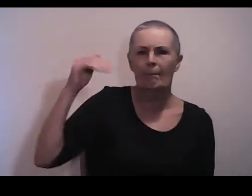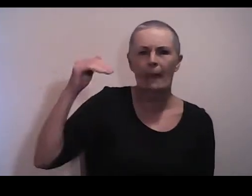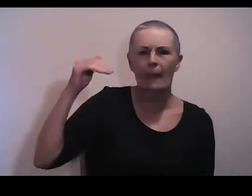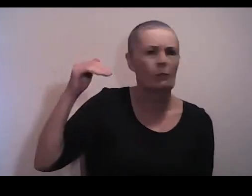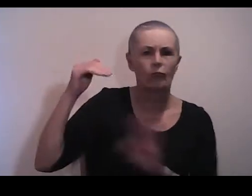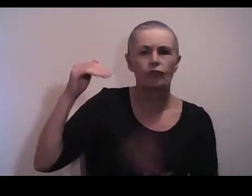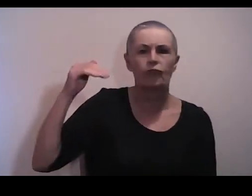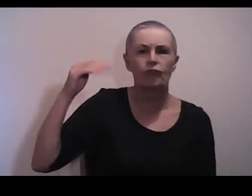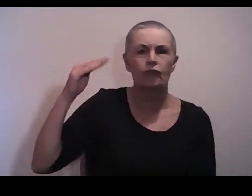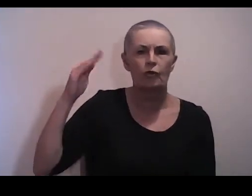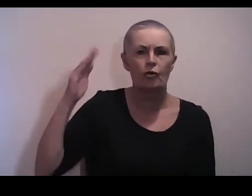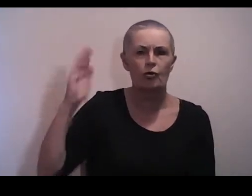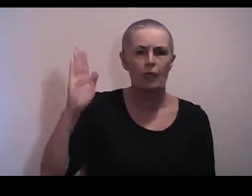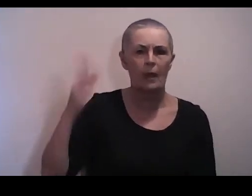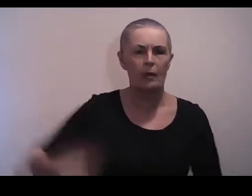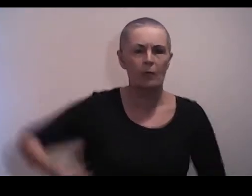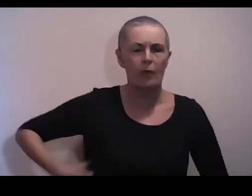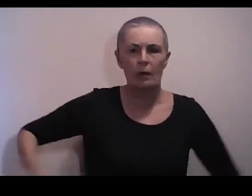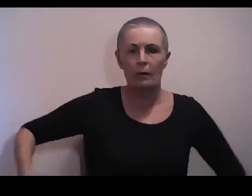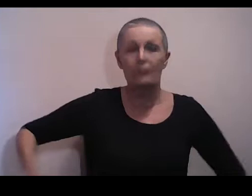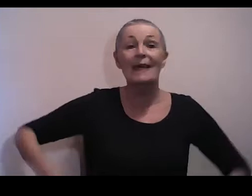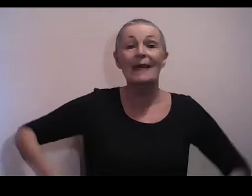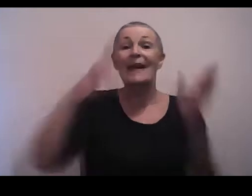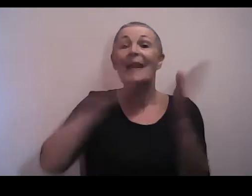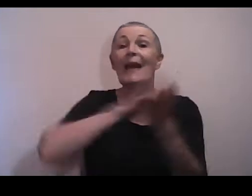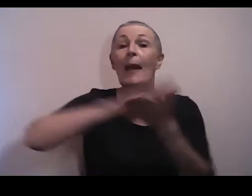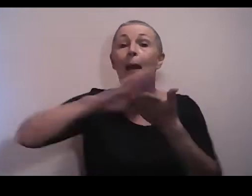And I only bend from my hips here.